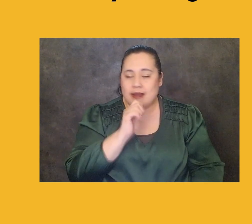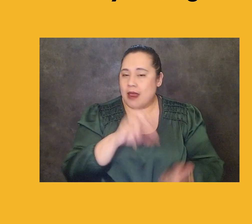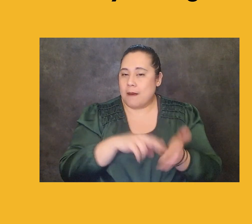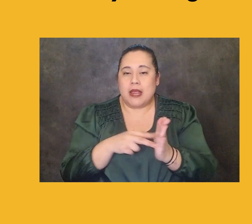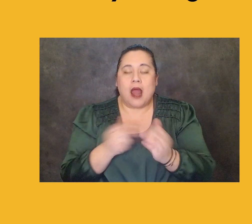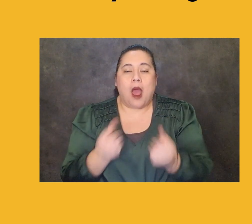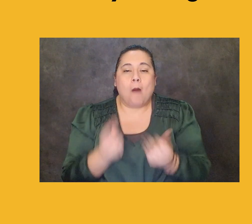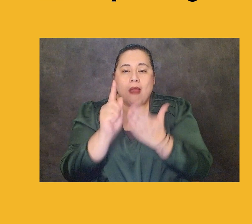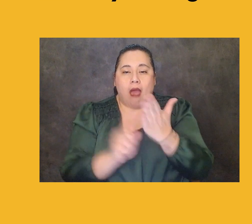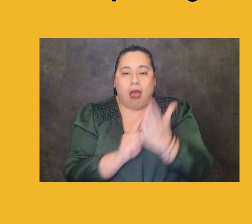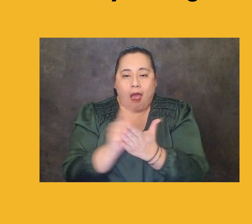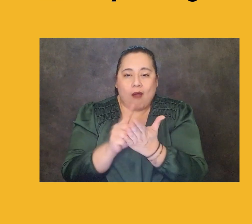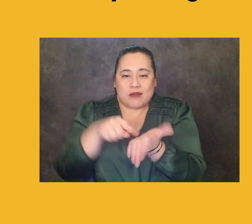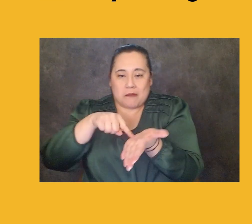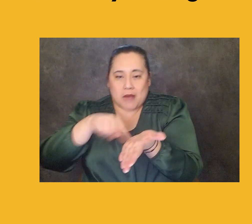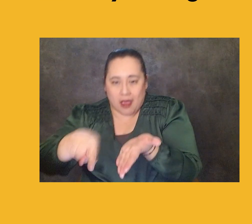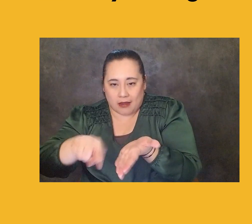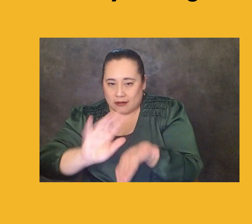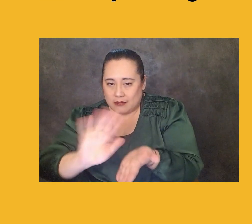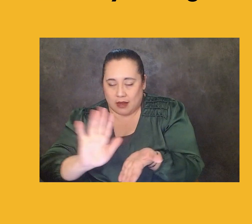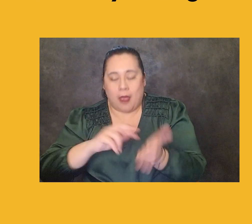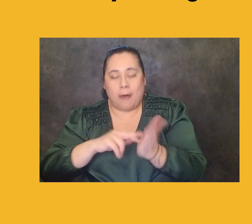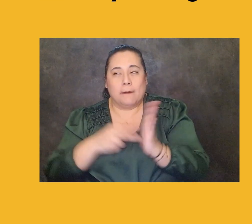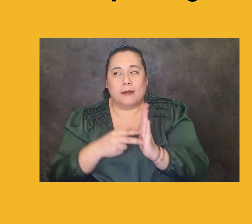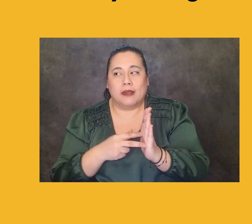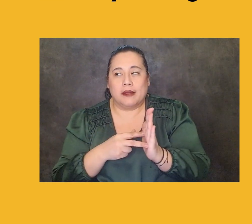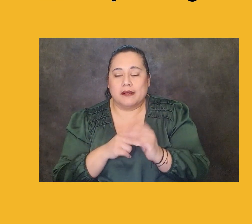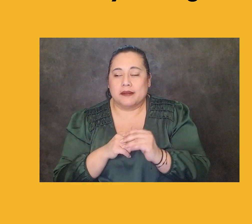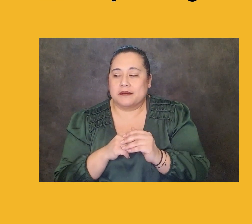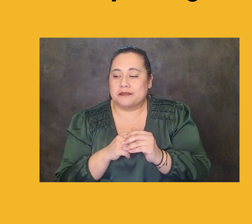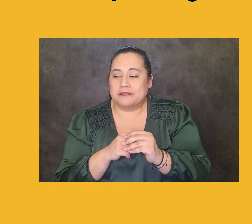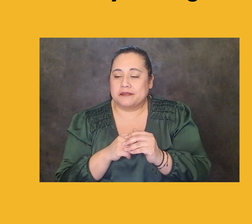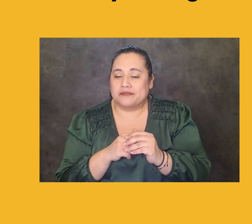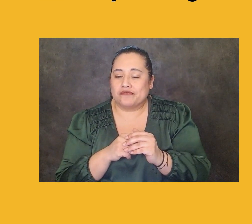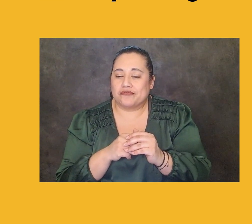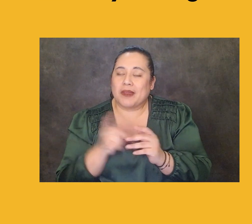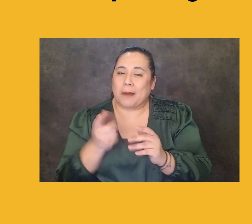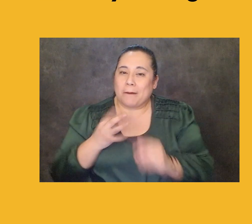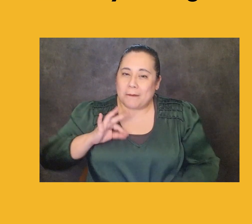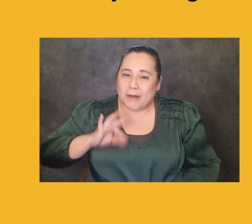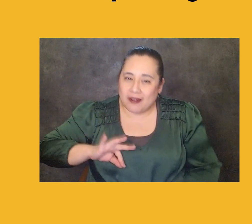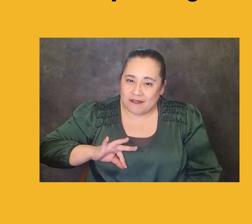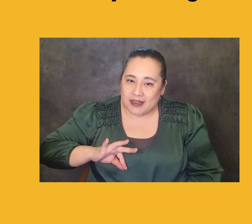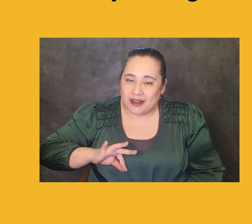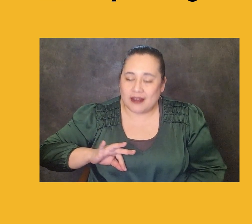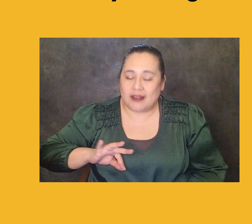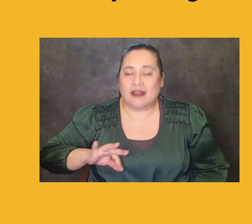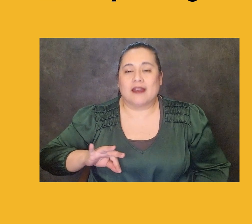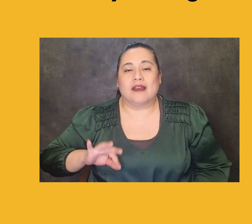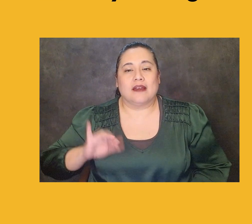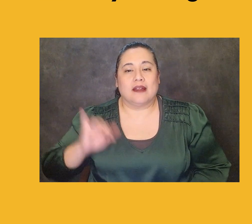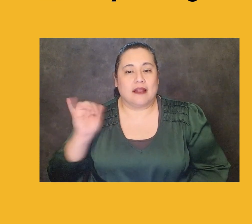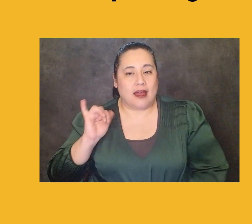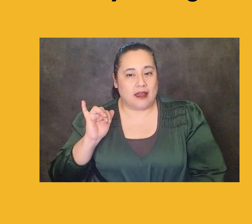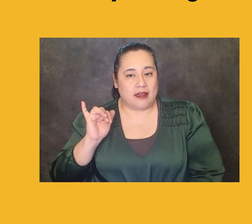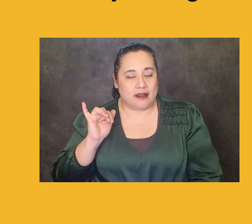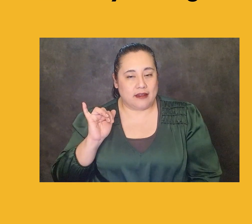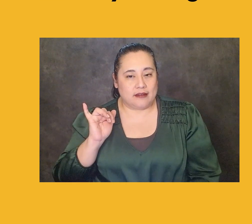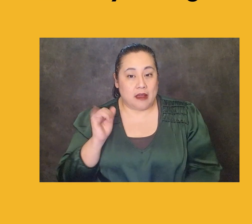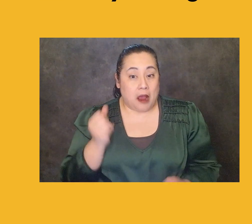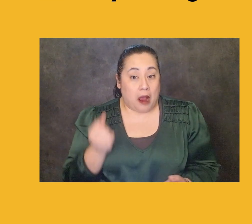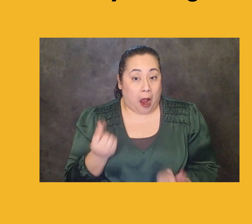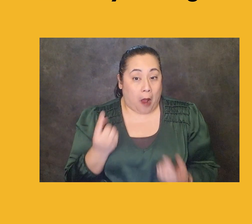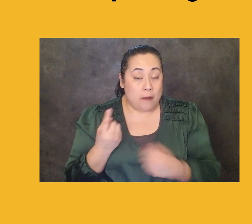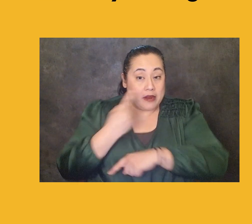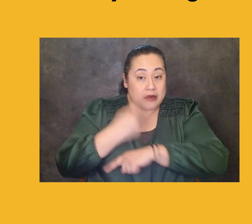mean the paid time that you get or the paid hours, but I mean the benefits like how